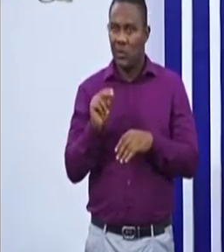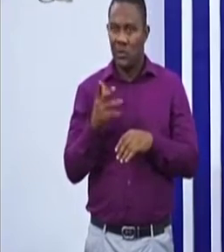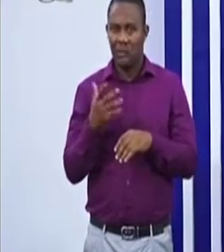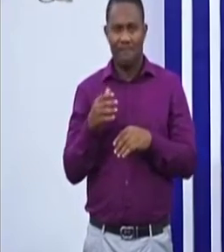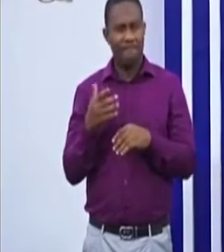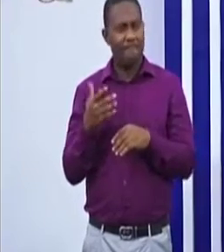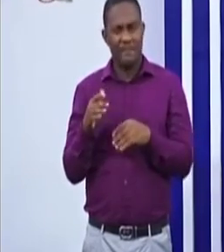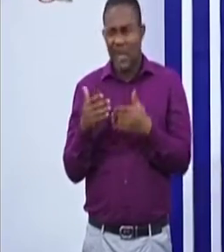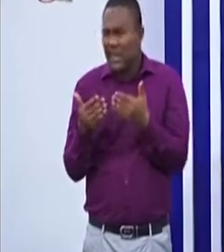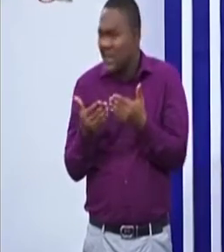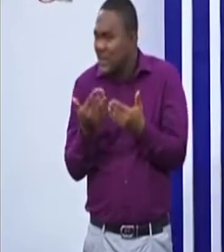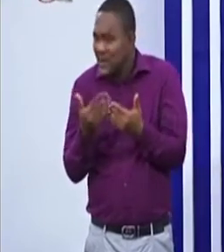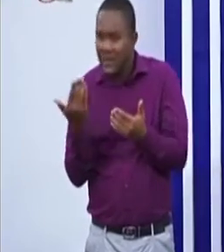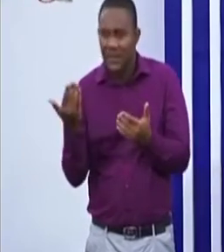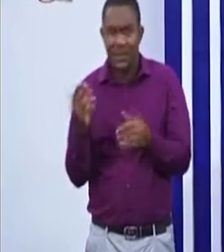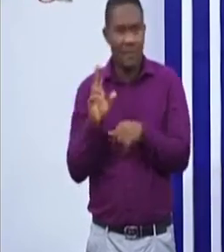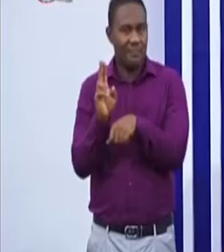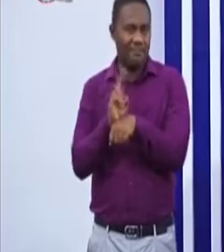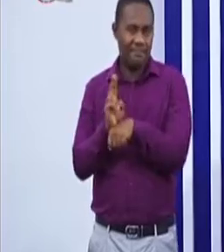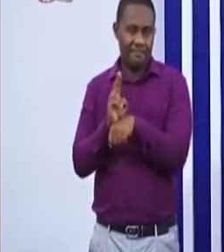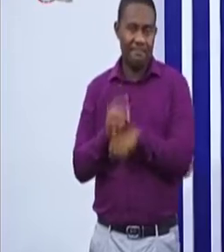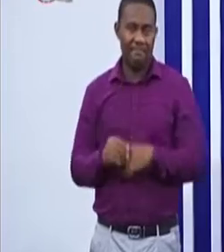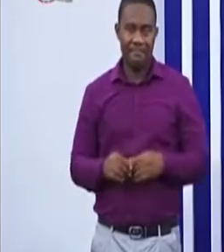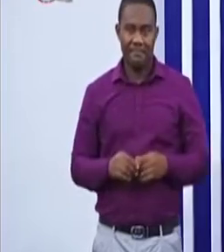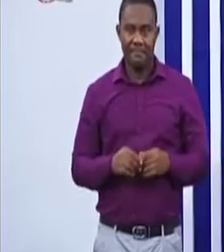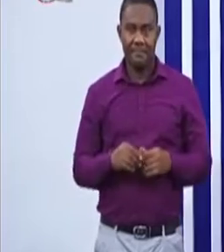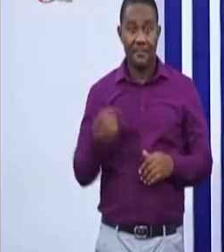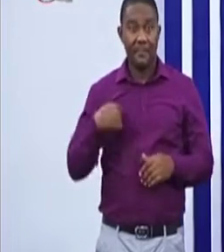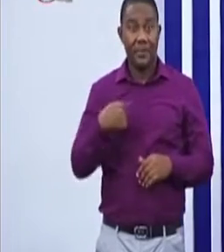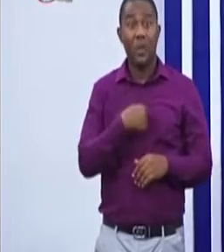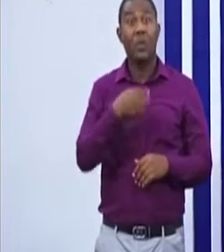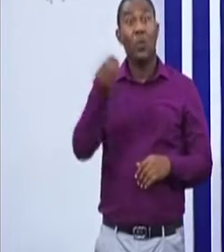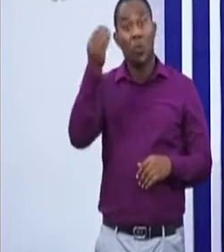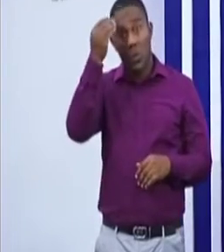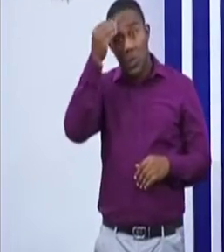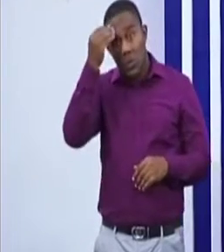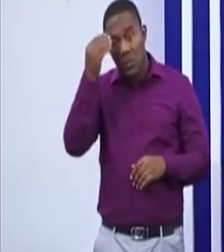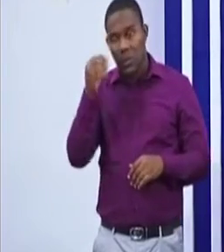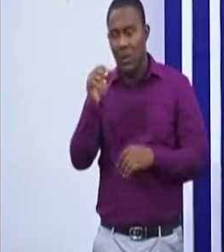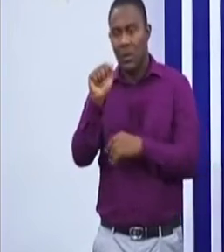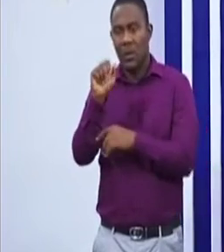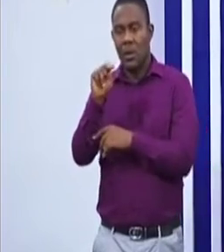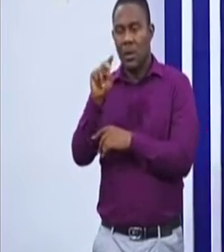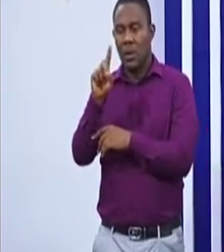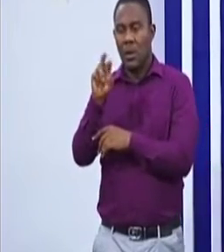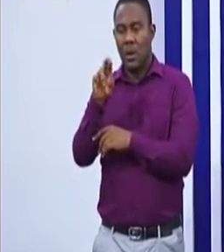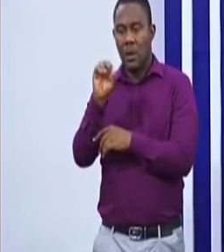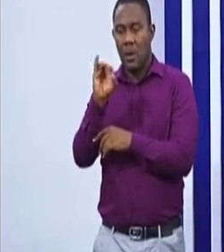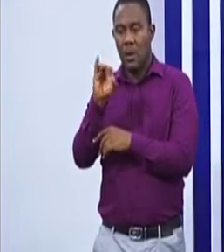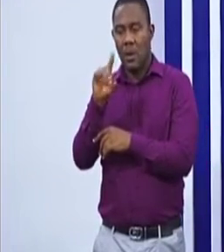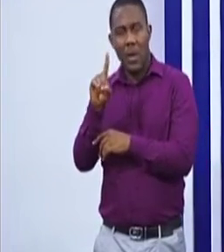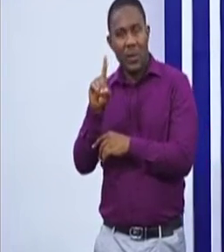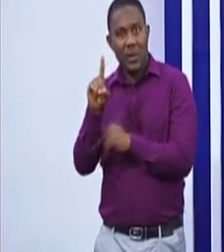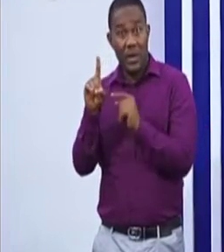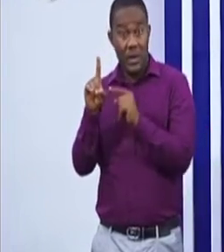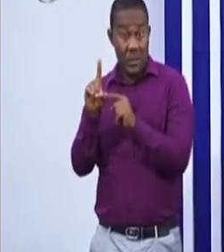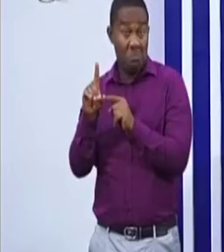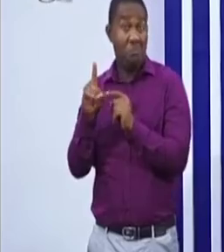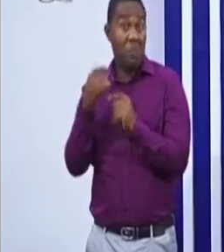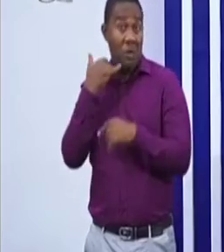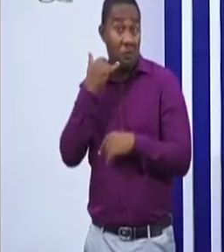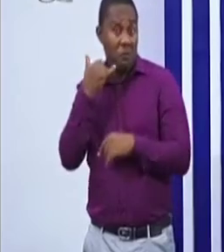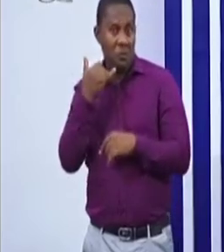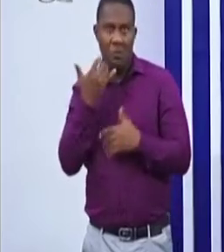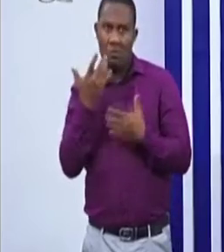ɛyɛ simple to use application yɛnim sɛ ɔmo use Android phones ne so dɔɔso ɛsɛn ɔmo